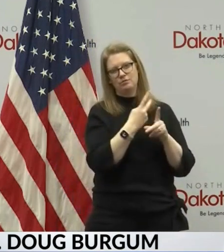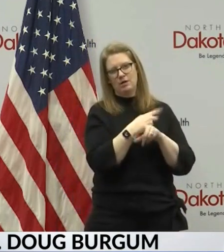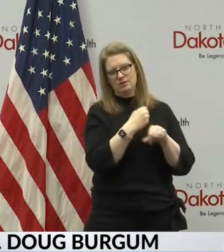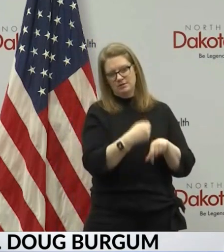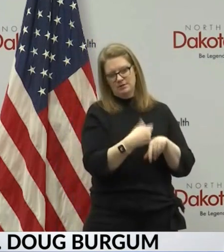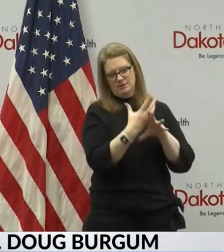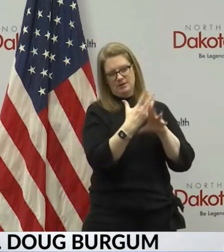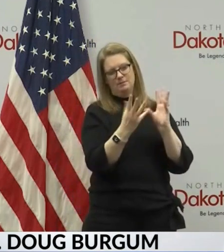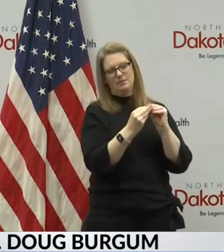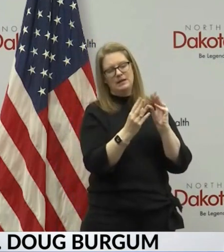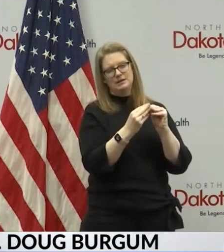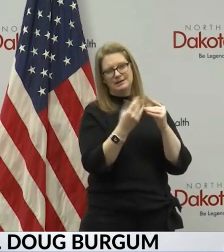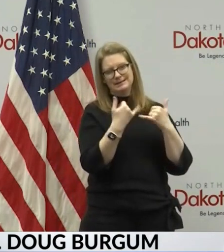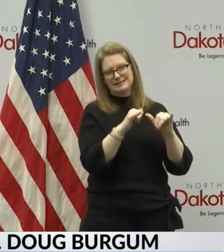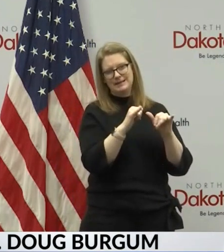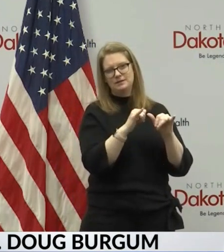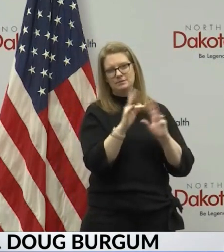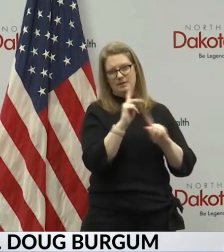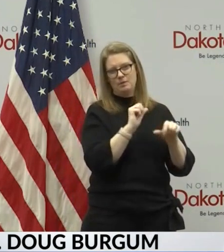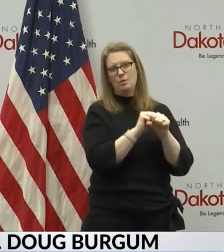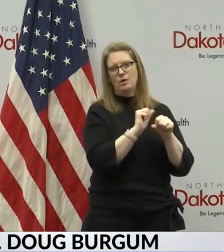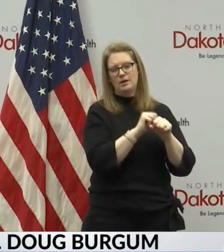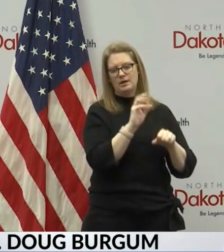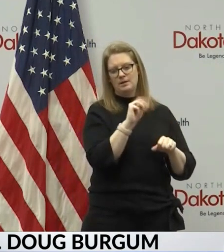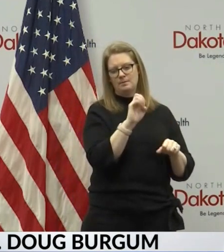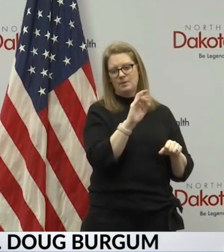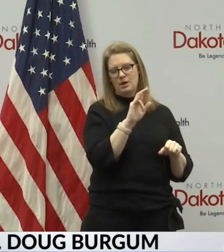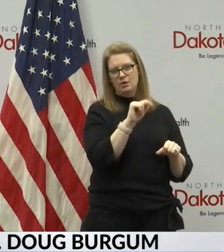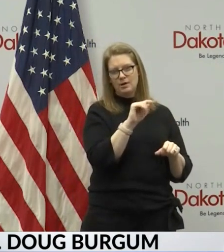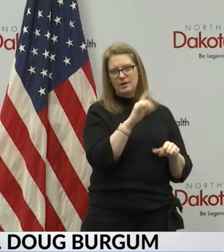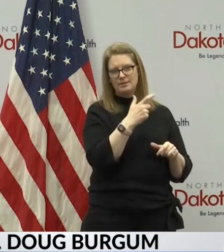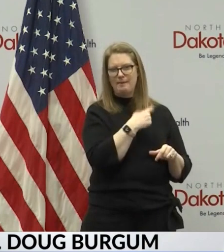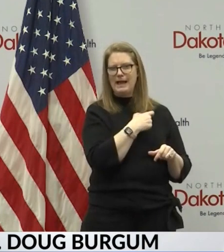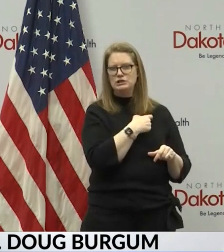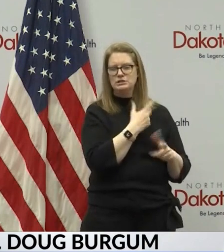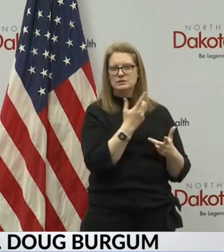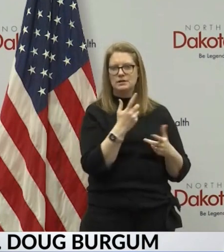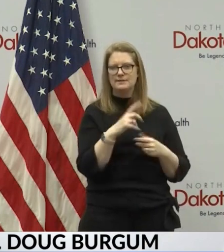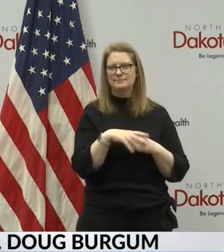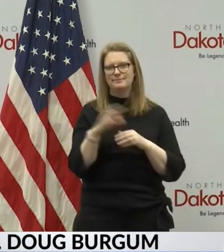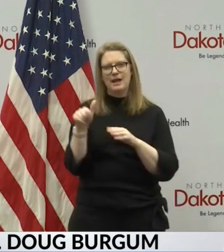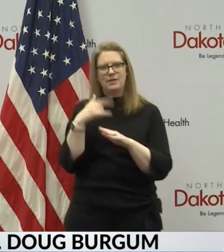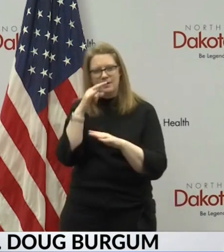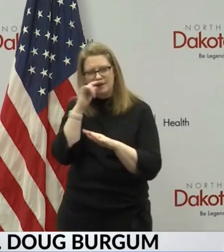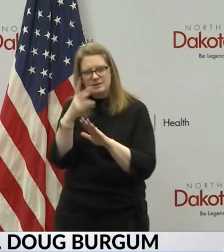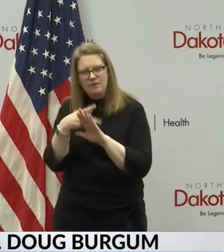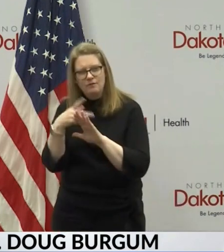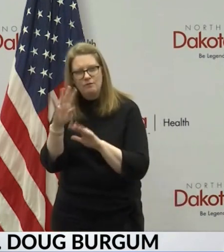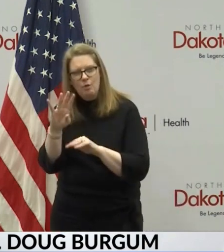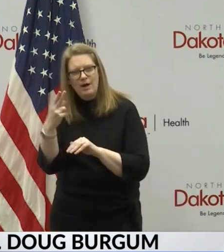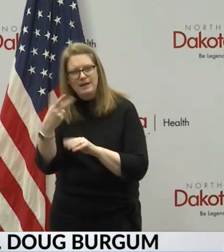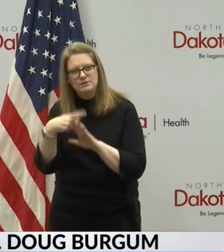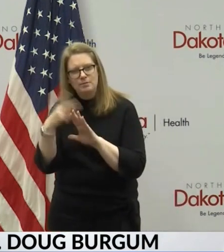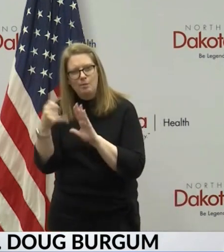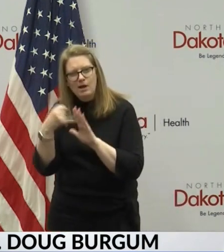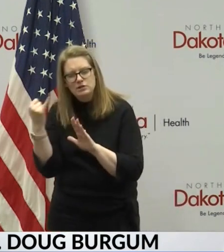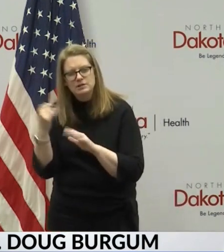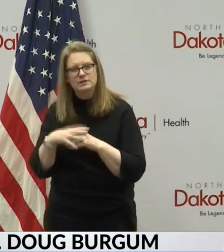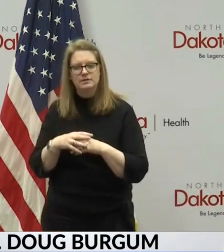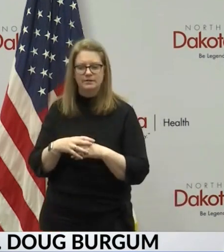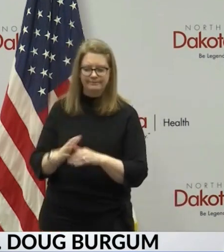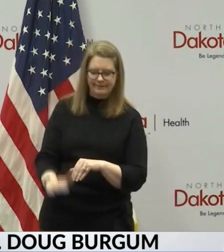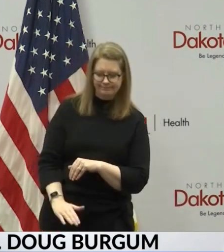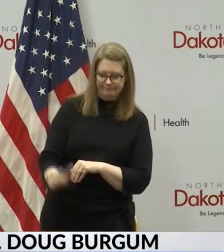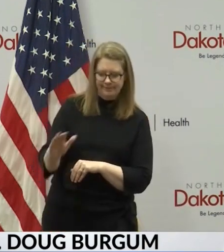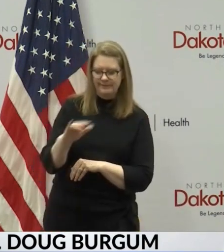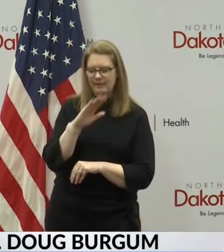but keep people working on merit badges. I know a lot of kids in 4-H that might be doing projects, whether it's raising a